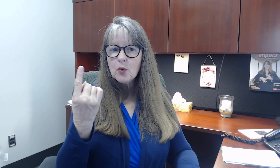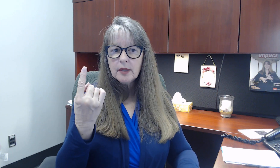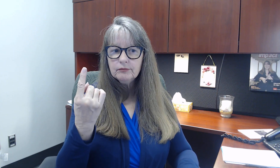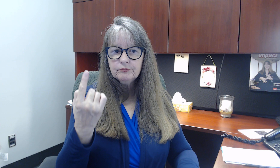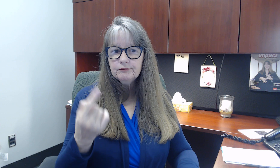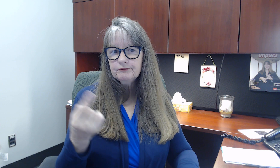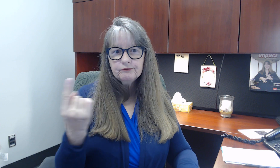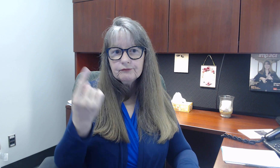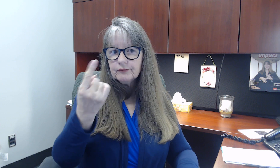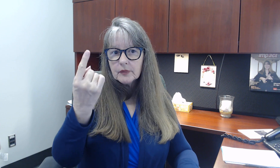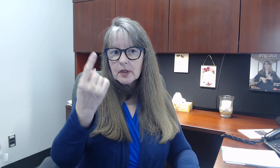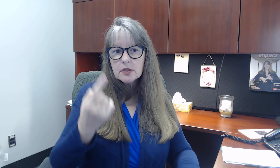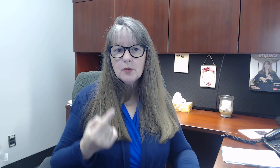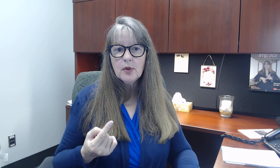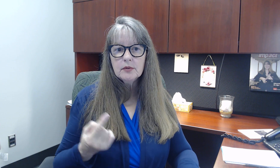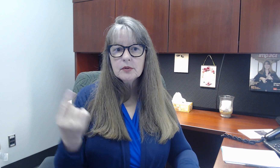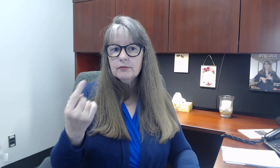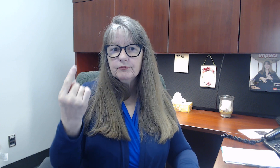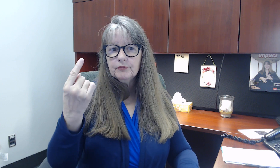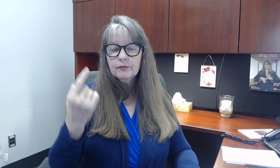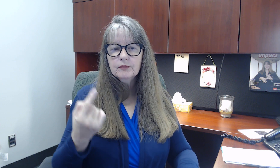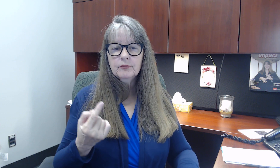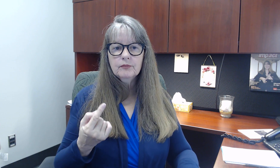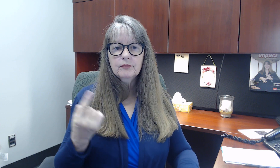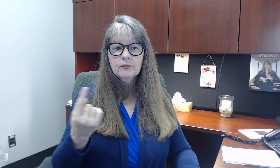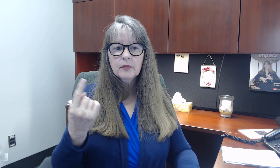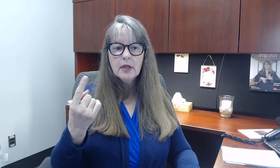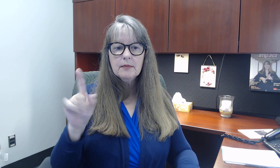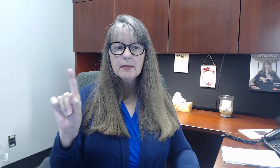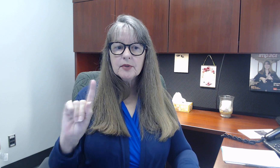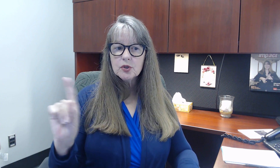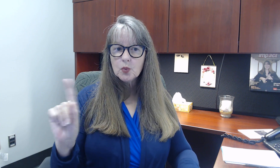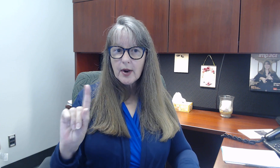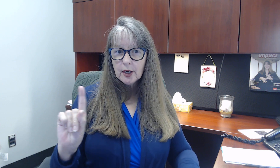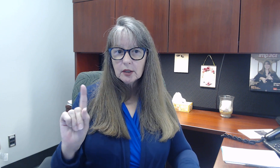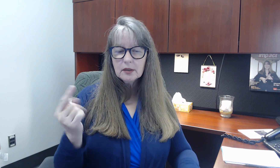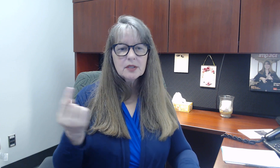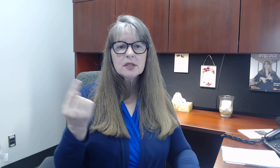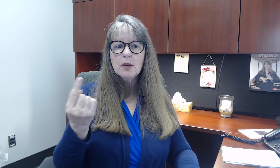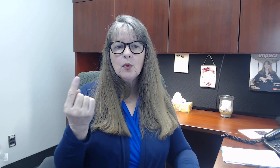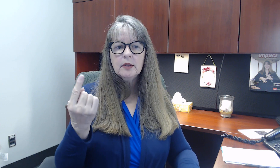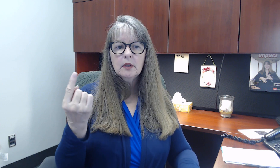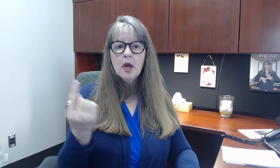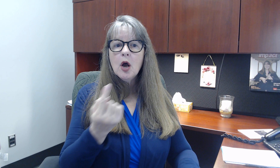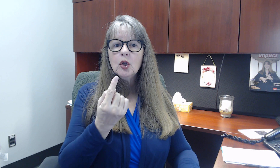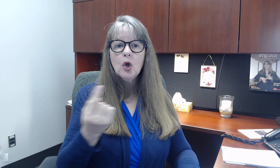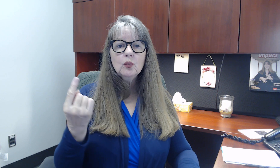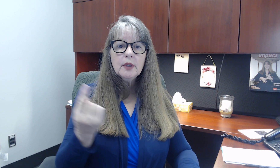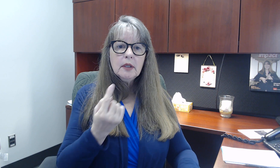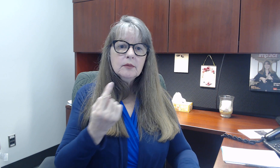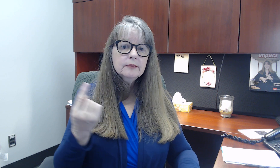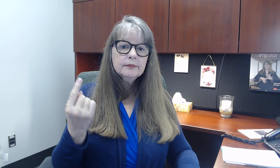Someone, someone. Remember, this is where. This is someone. Lonely.